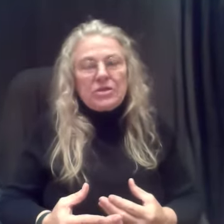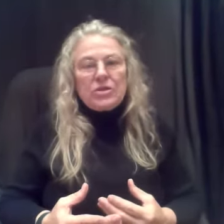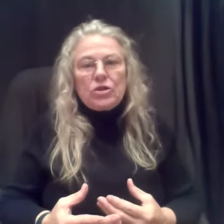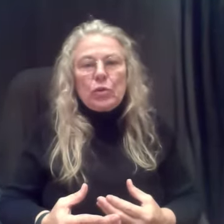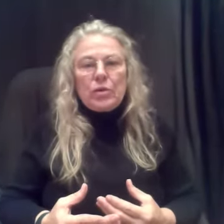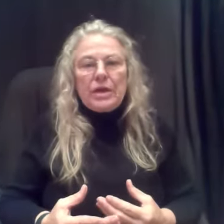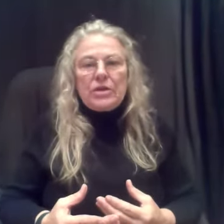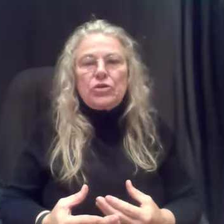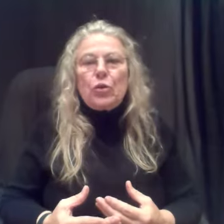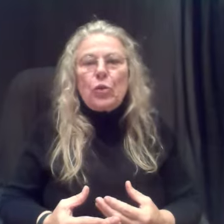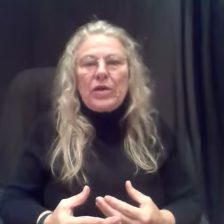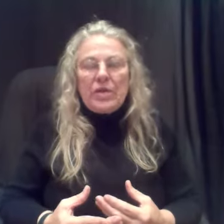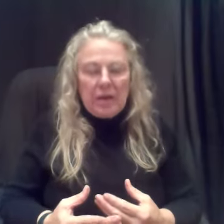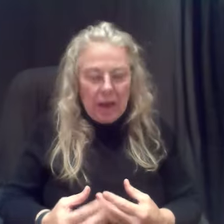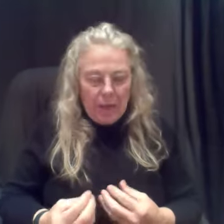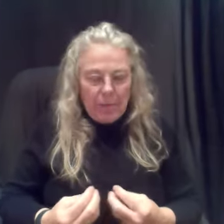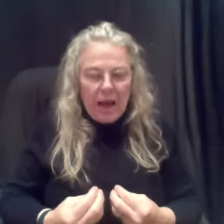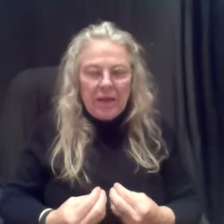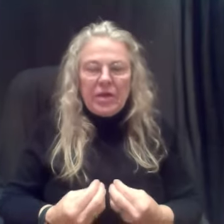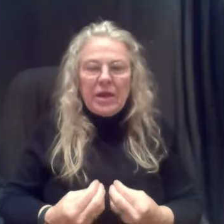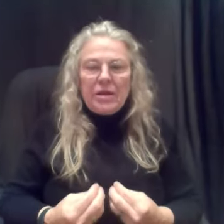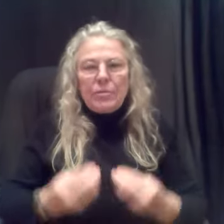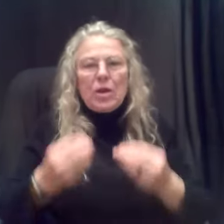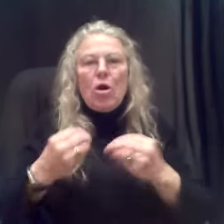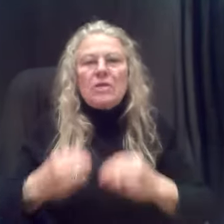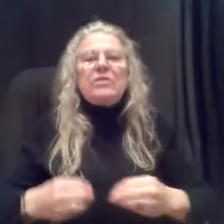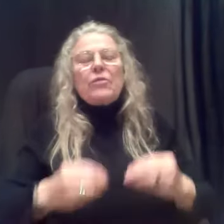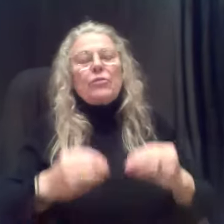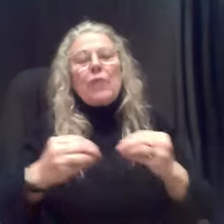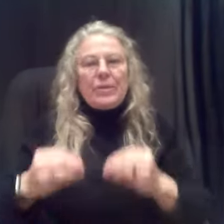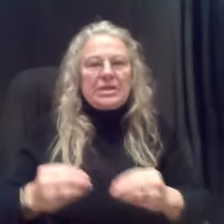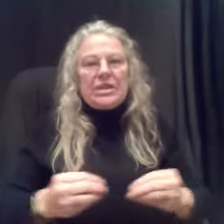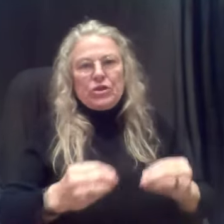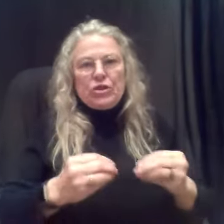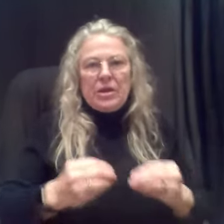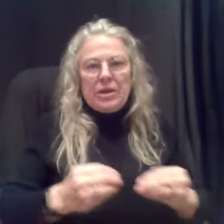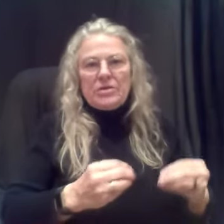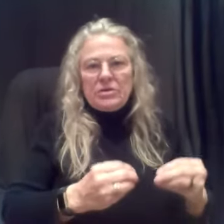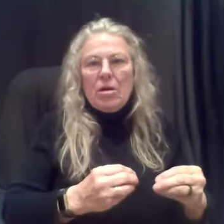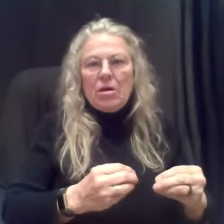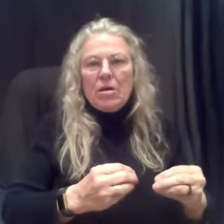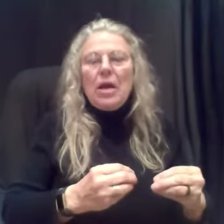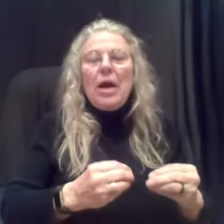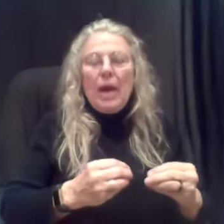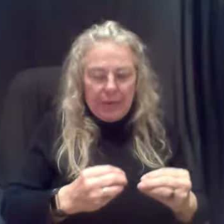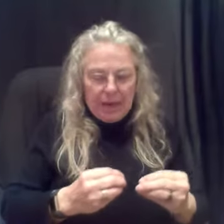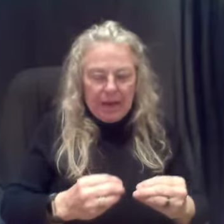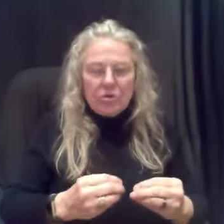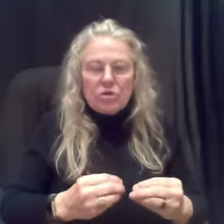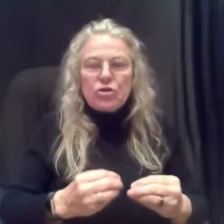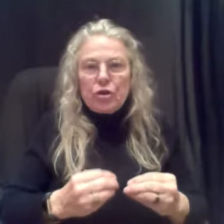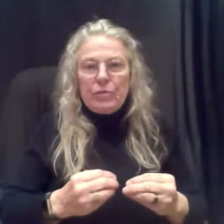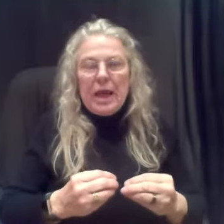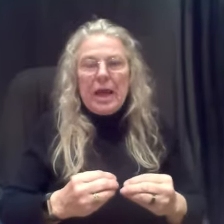you will need to do with it, but I think because of the repetition in the song, a beginner should be able